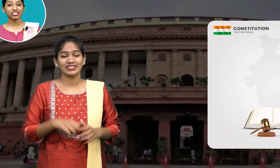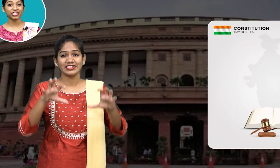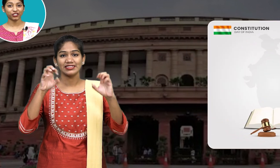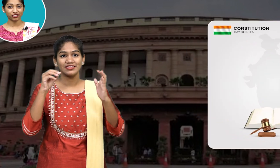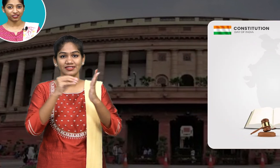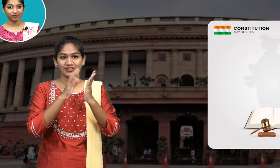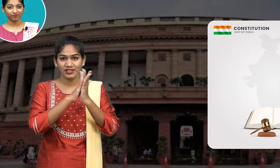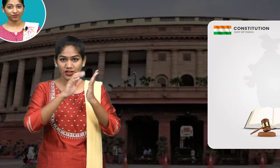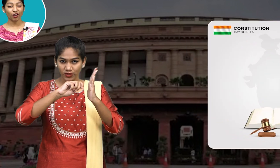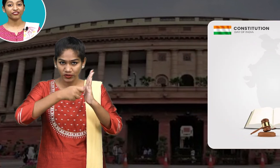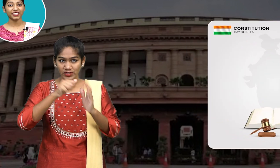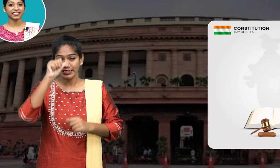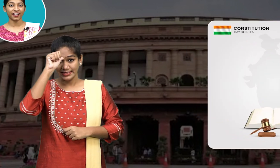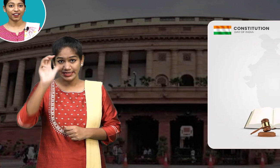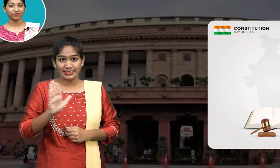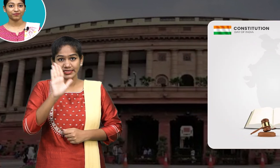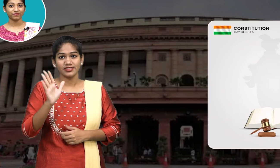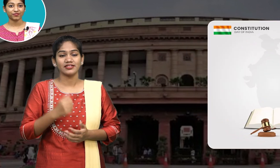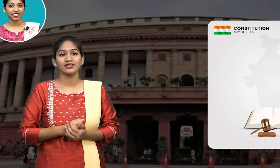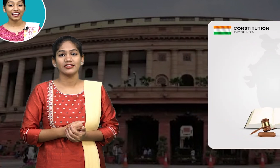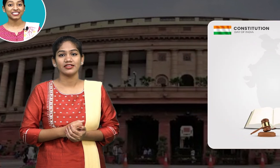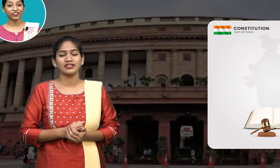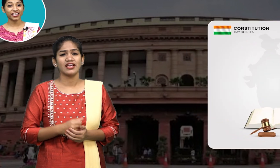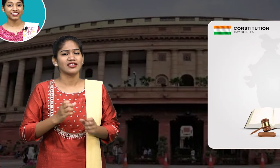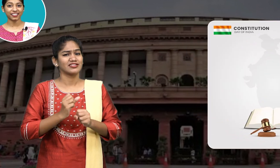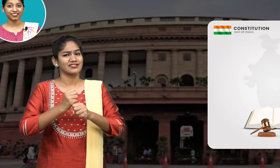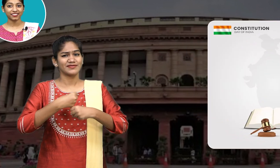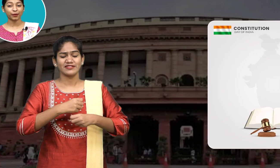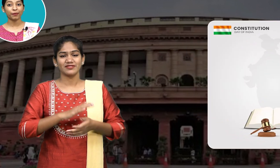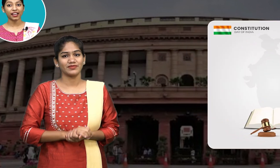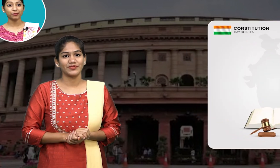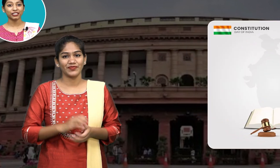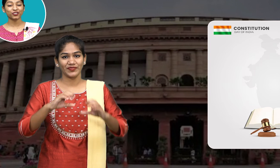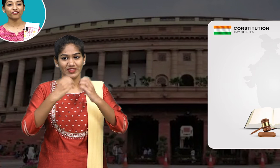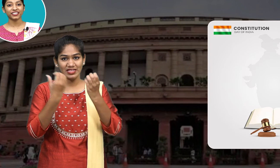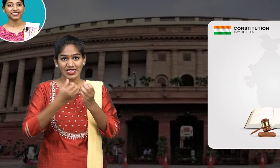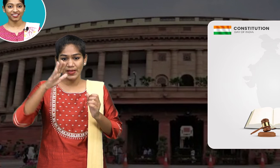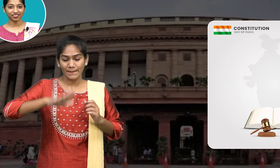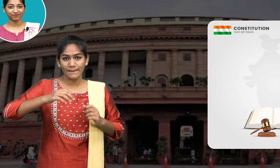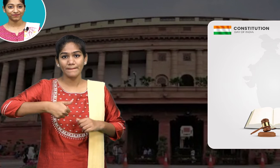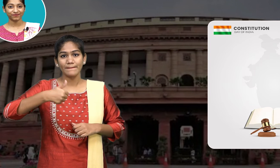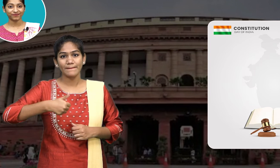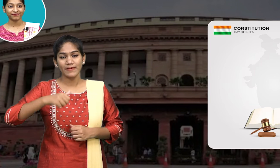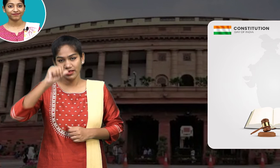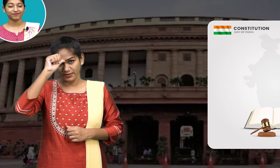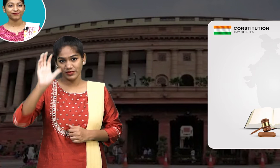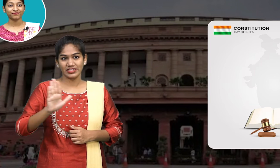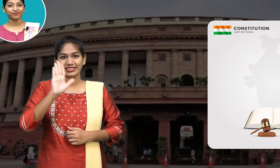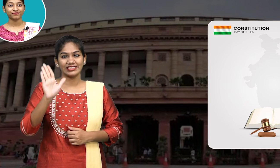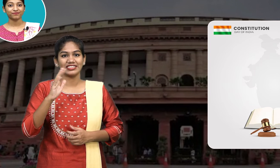The Constitution of India has created the Parliament of India.